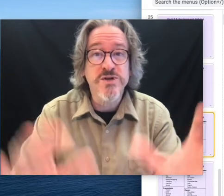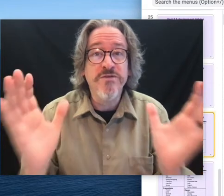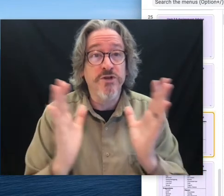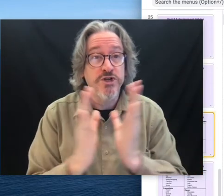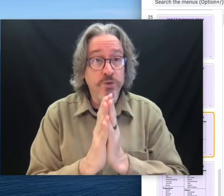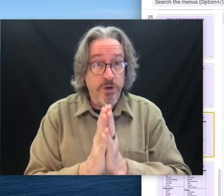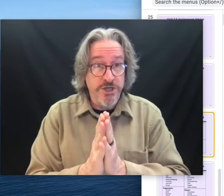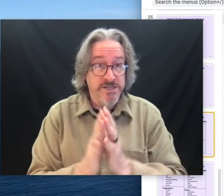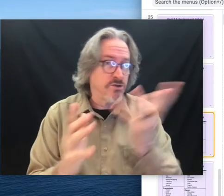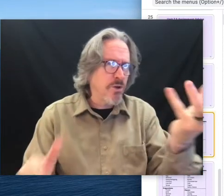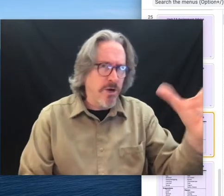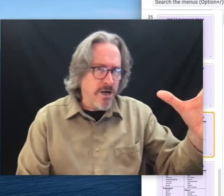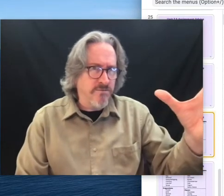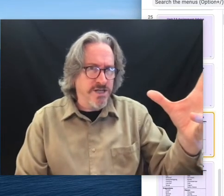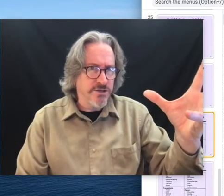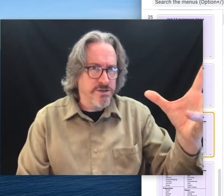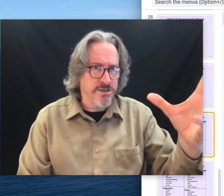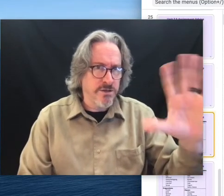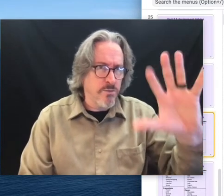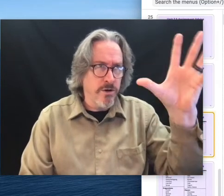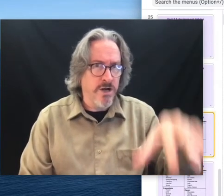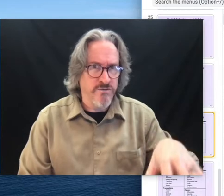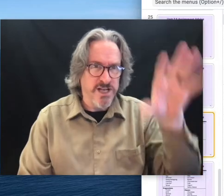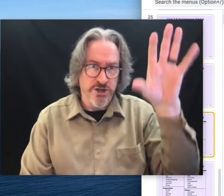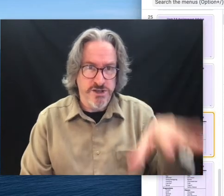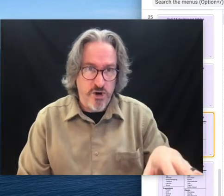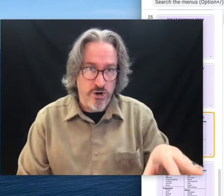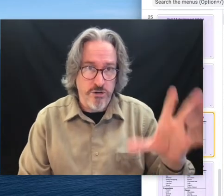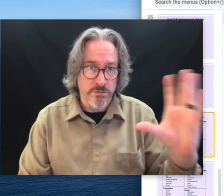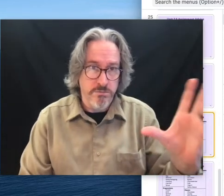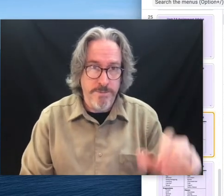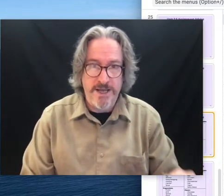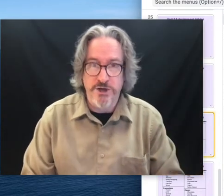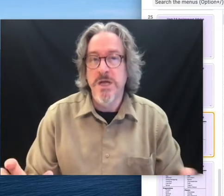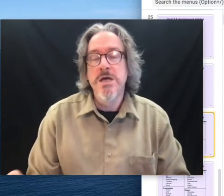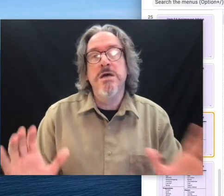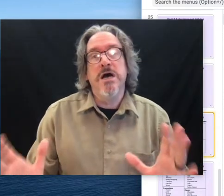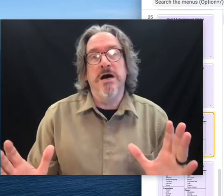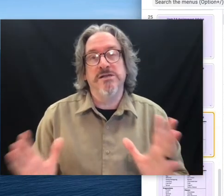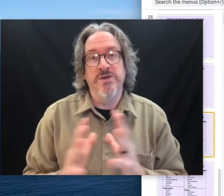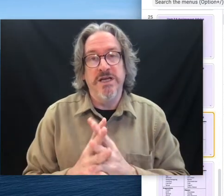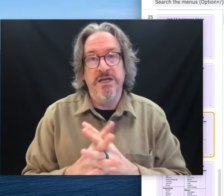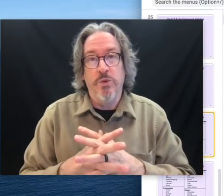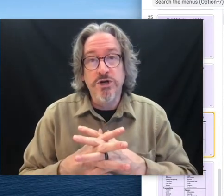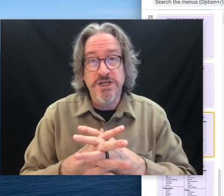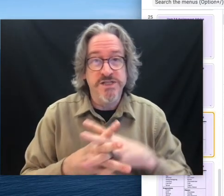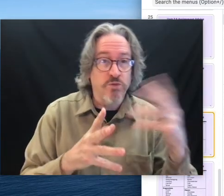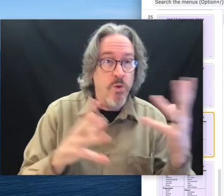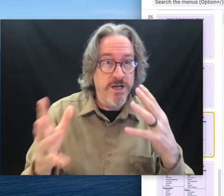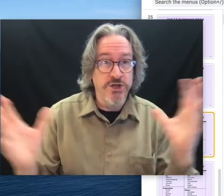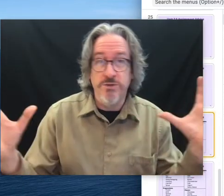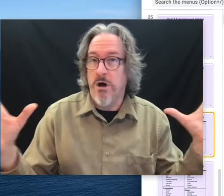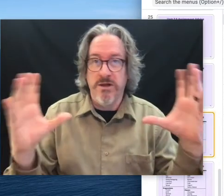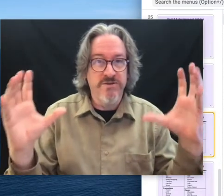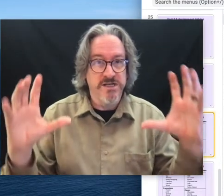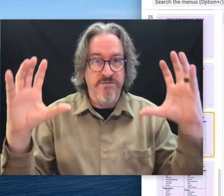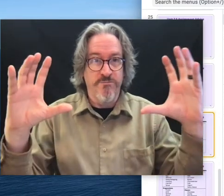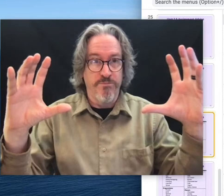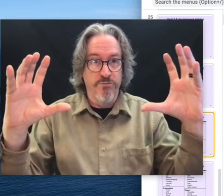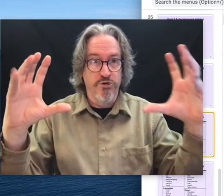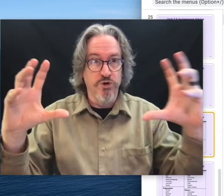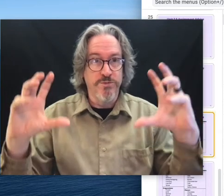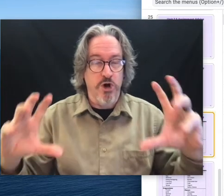So then for the 2 worksheets, there's only one conversation starter page. So the worksheets for 1 and 2, all I've done